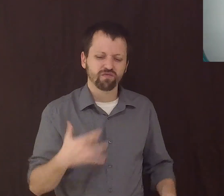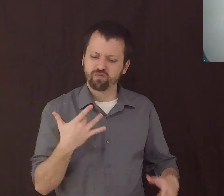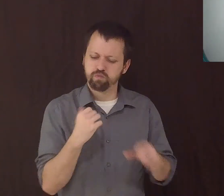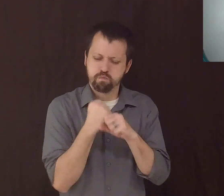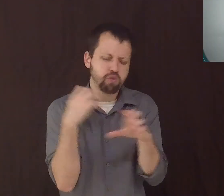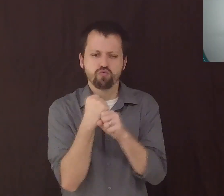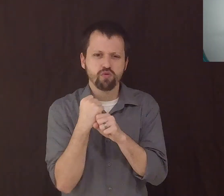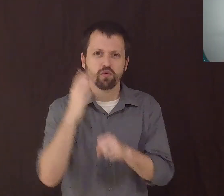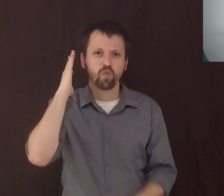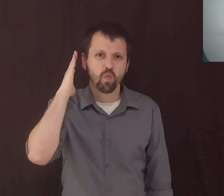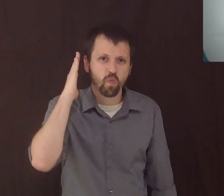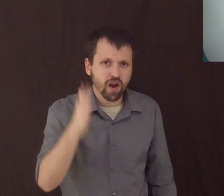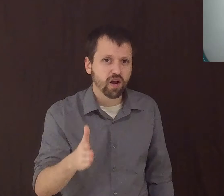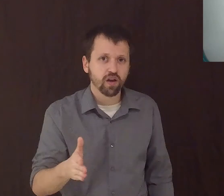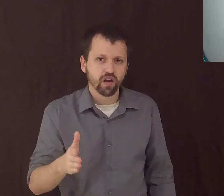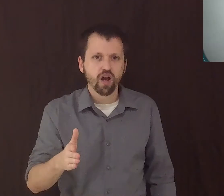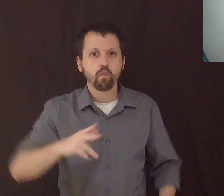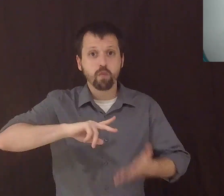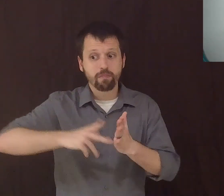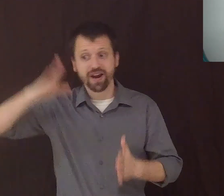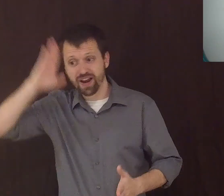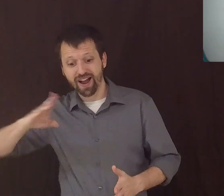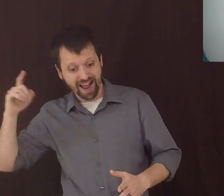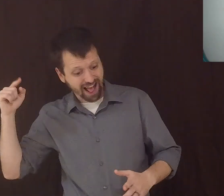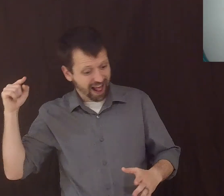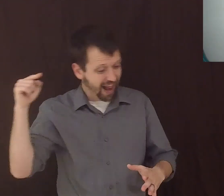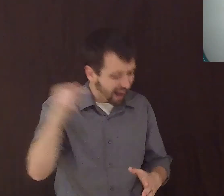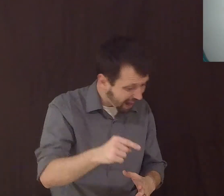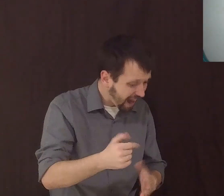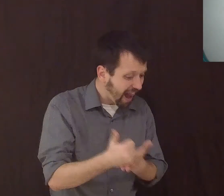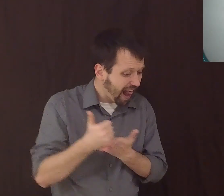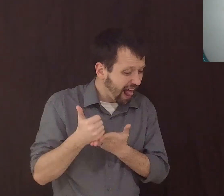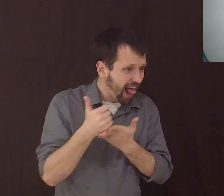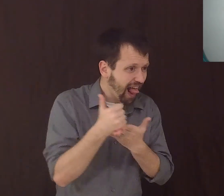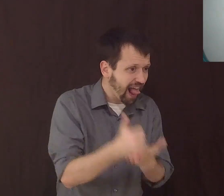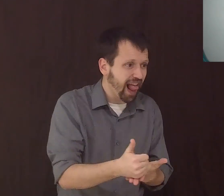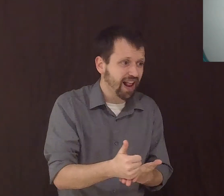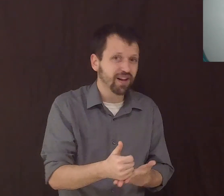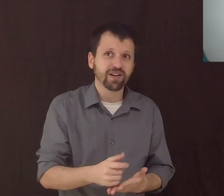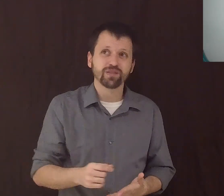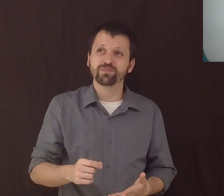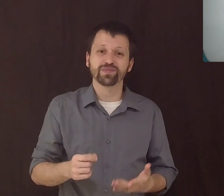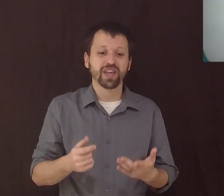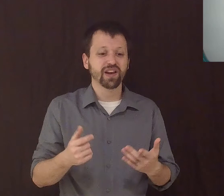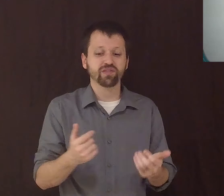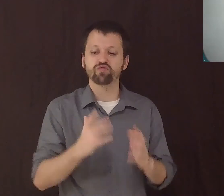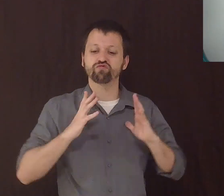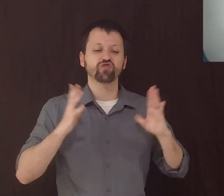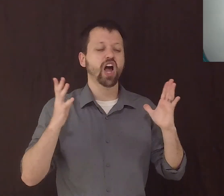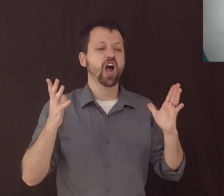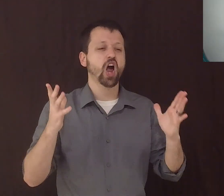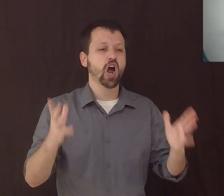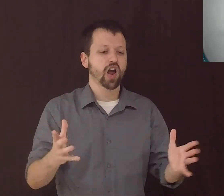about to implode, right? They say, oh, then God's going to swoop in, God's going to deliver you, and oh, wow, it's going to be great, you know,